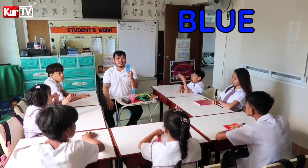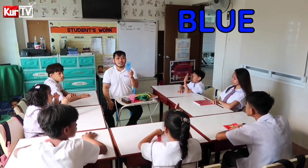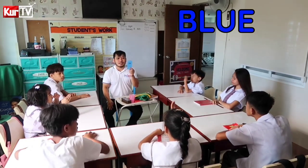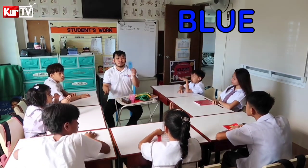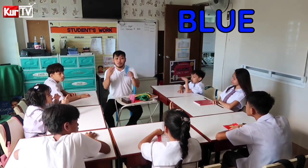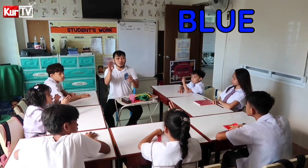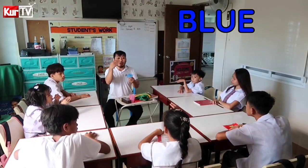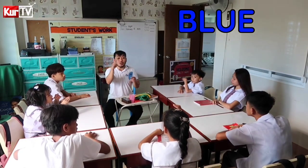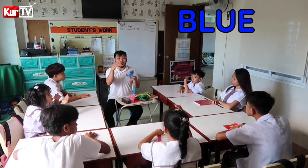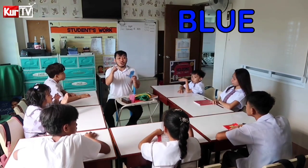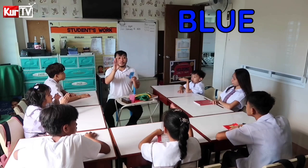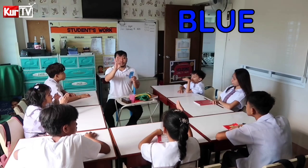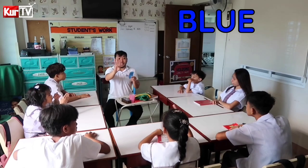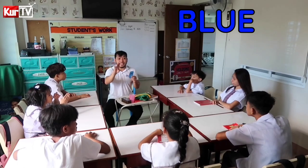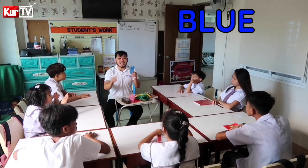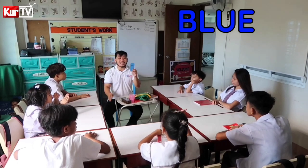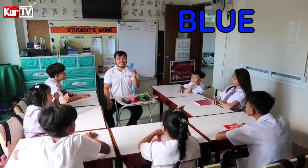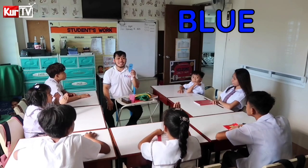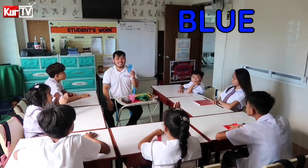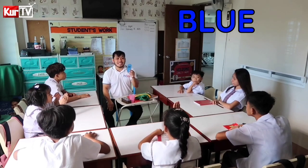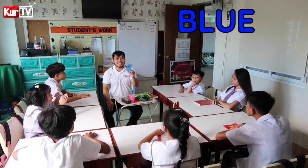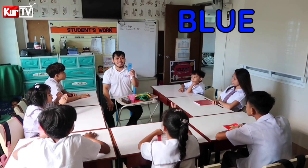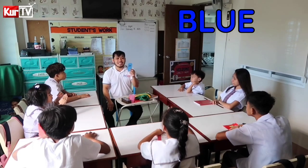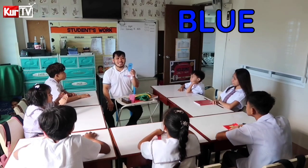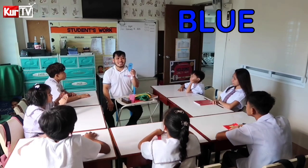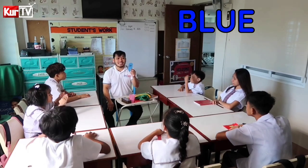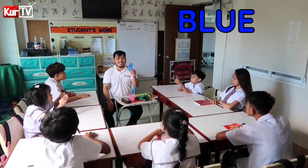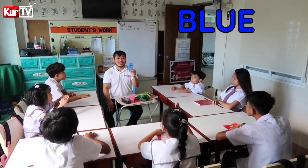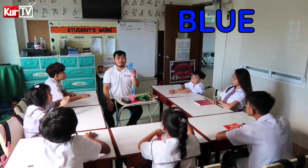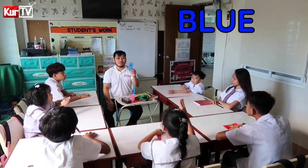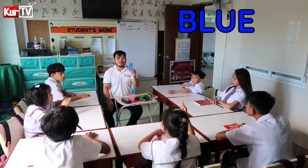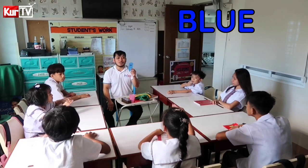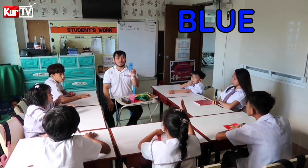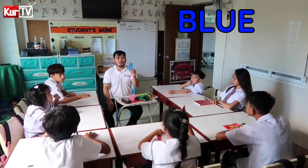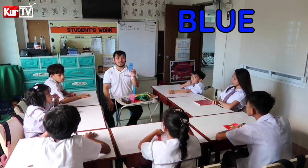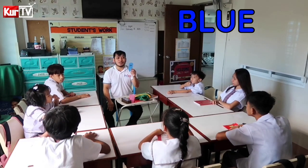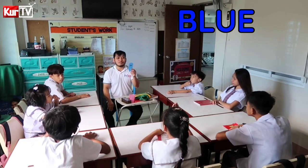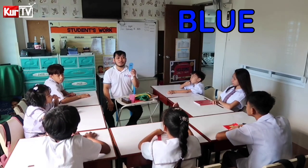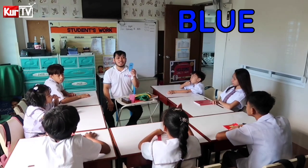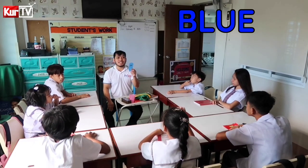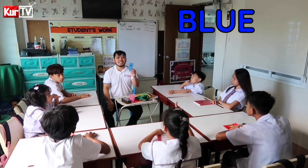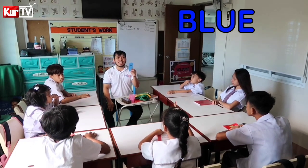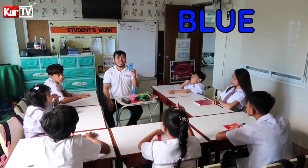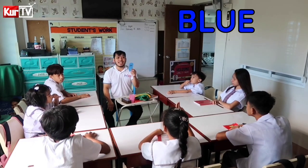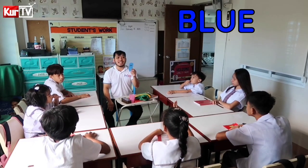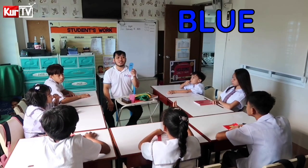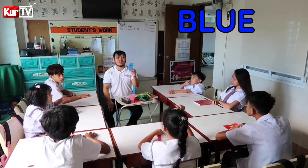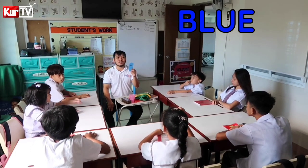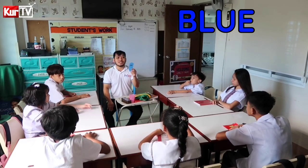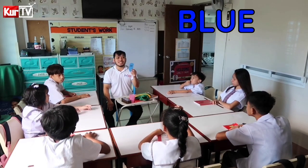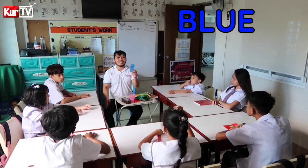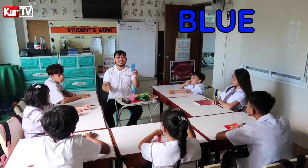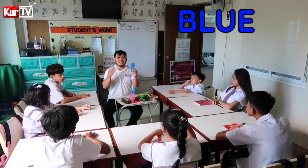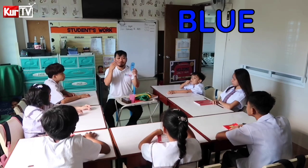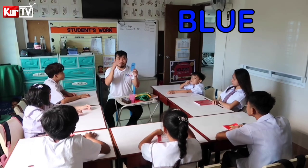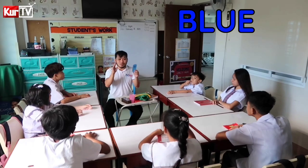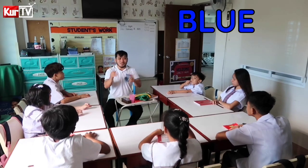Blue. B. Blue. B-L-U-E. Blue.